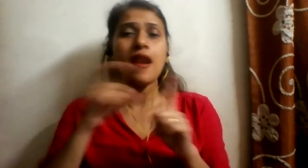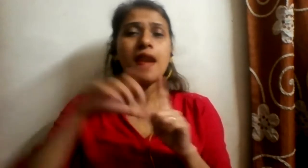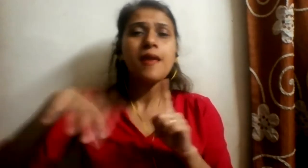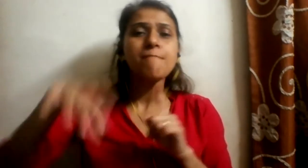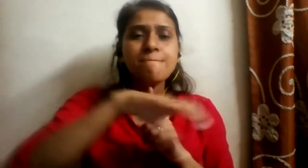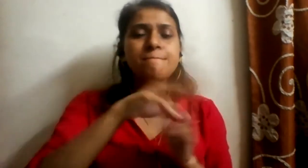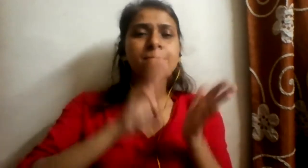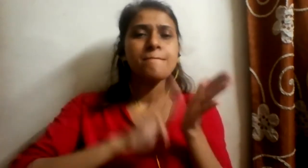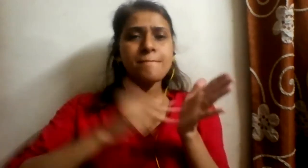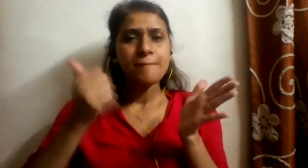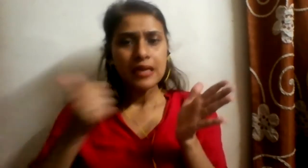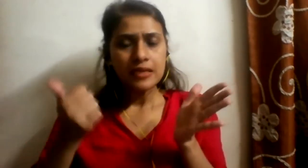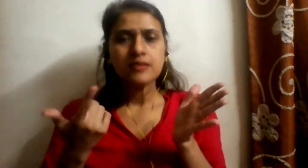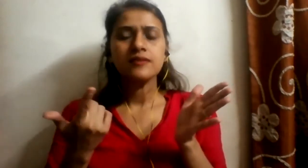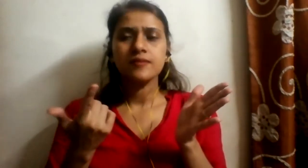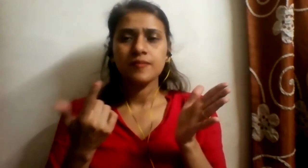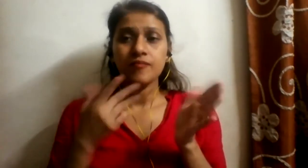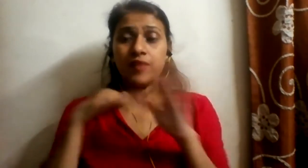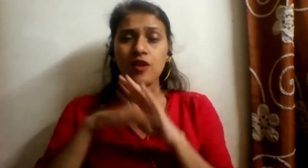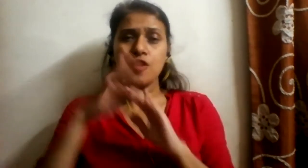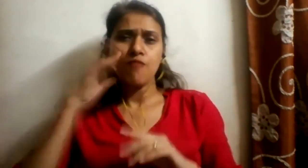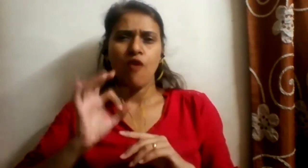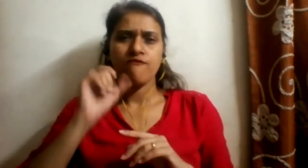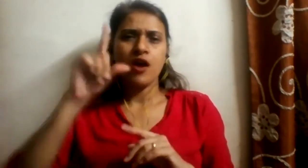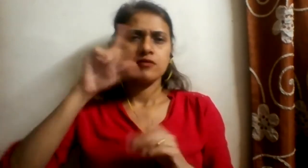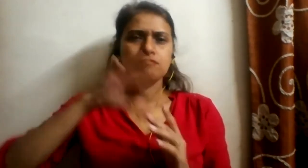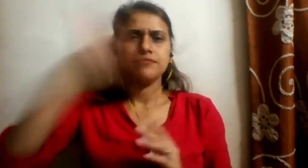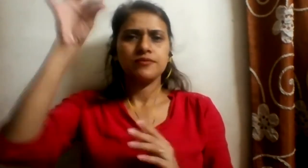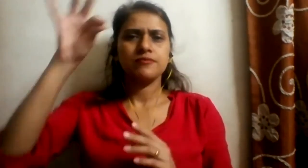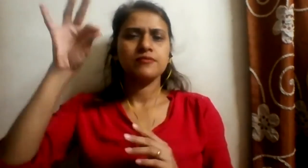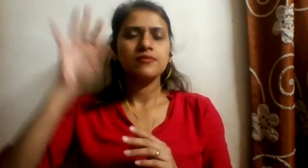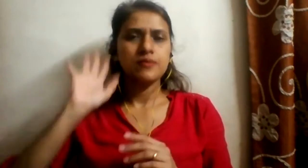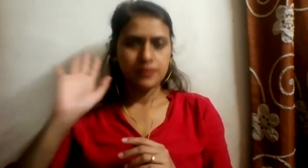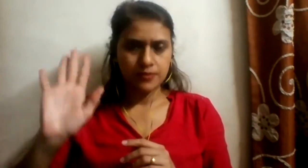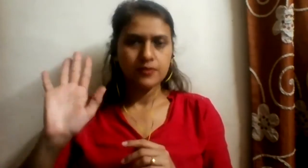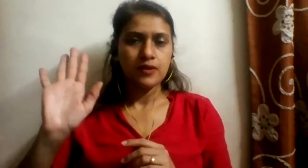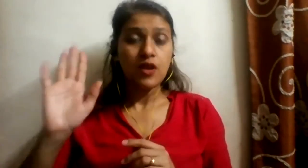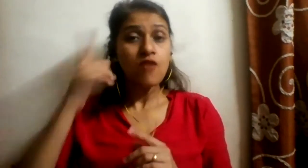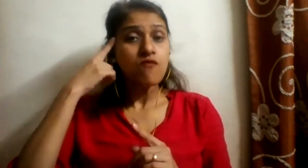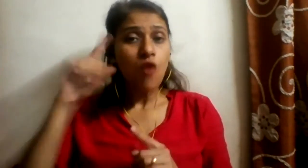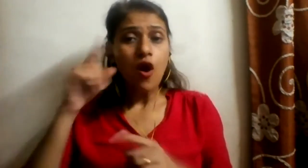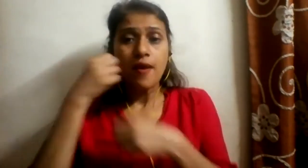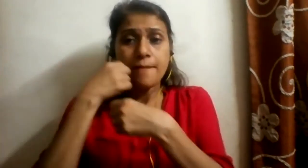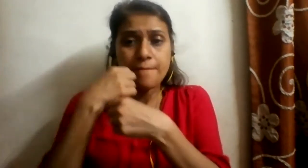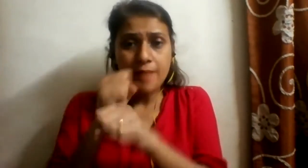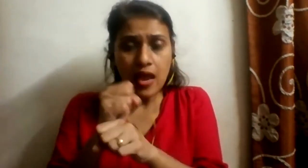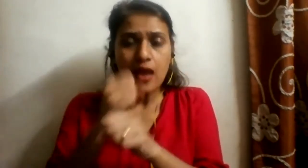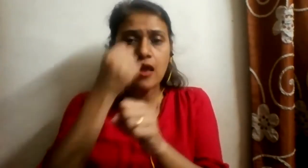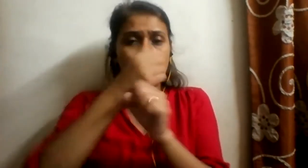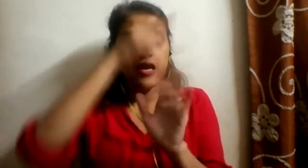tasked as a priority area to prepare their guidelines, comprehensive guidelines regarding